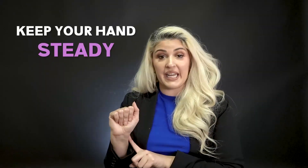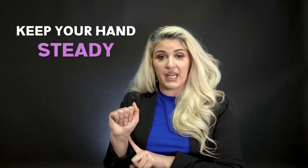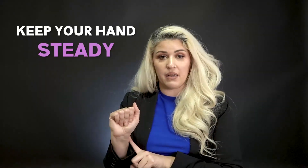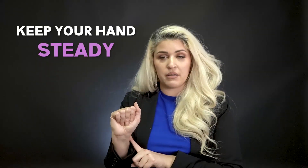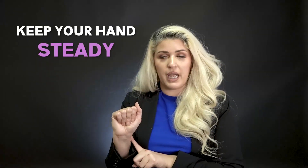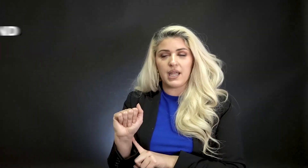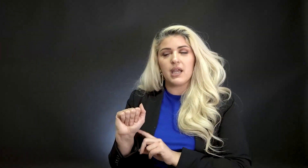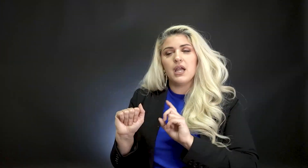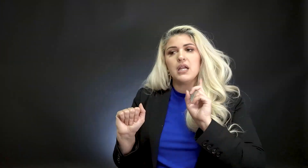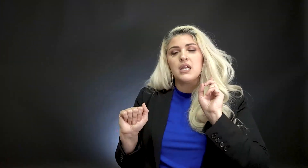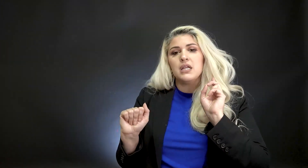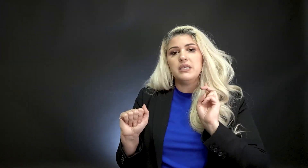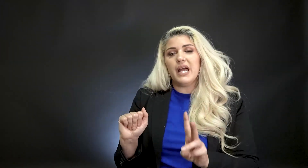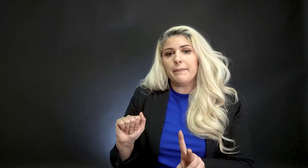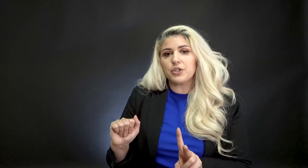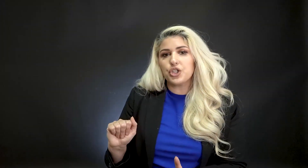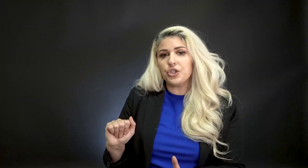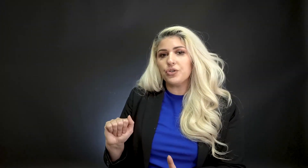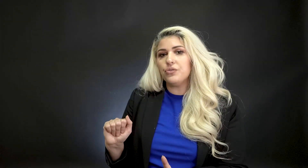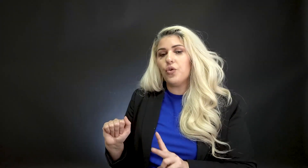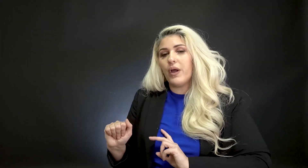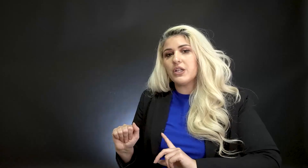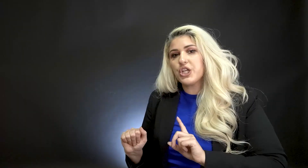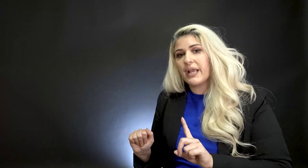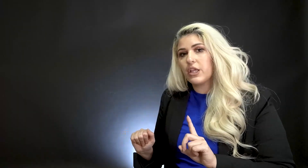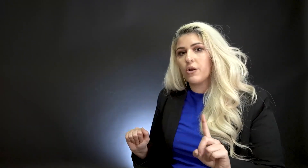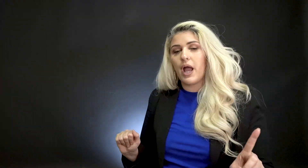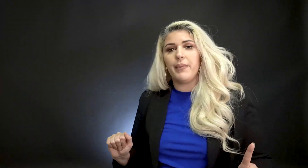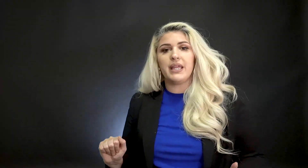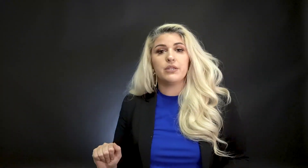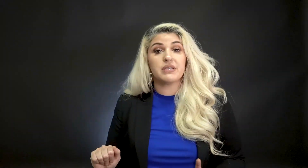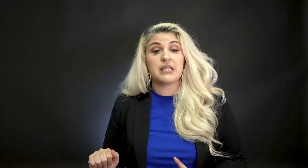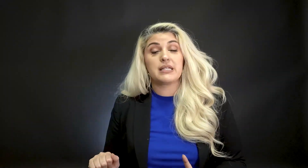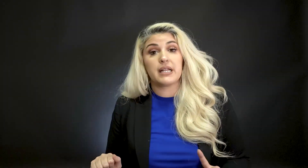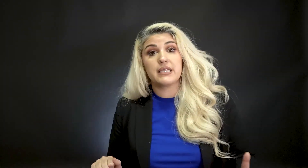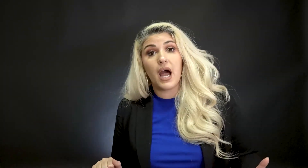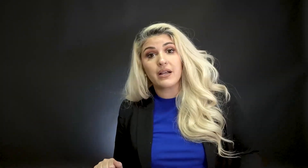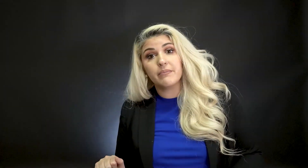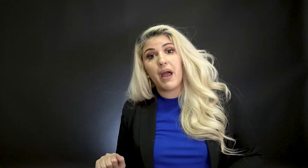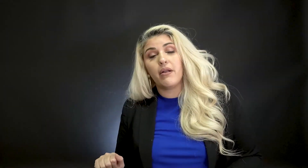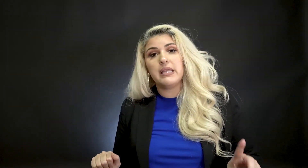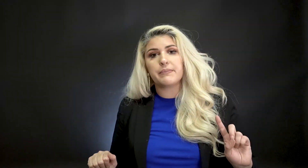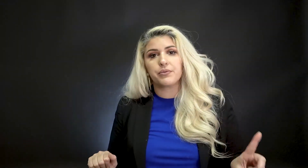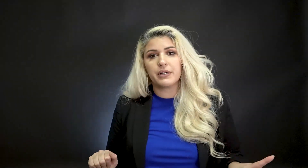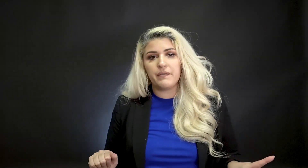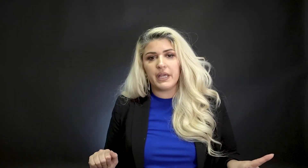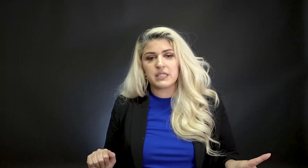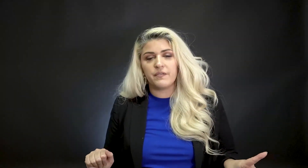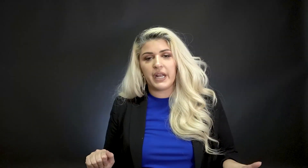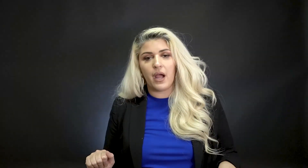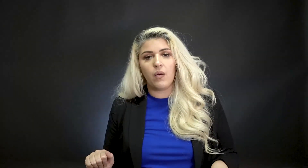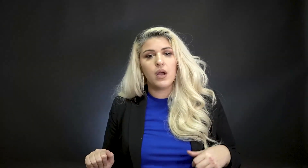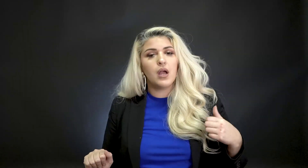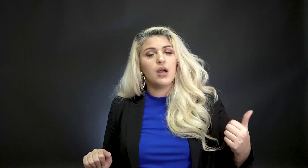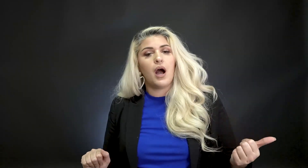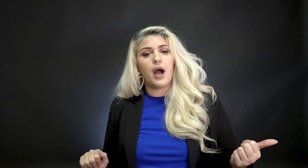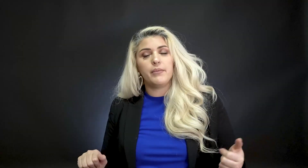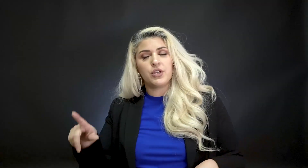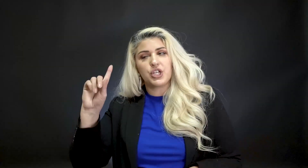steady, okay? Number two, you want to check that you're not making the mistakes that I talked about in the previous video. You can check